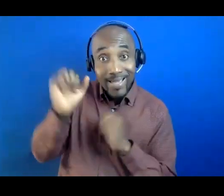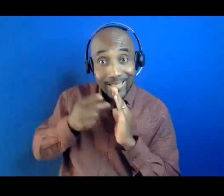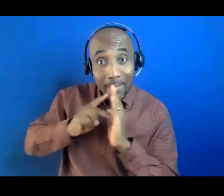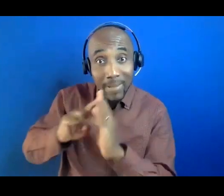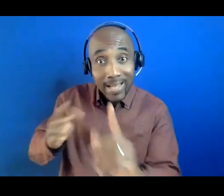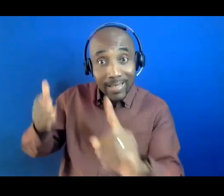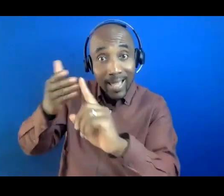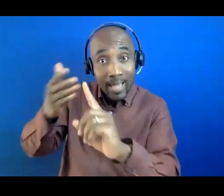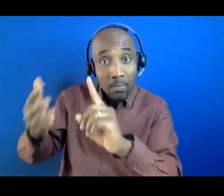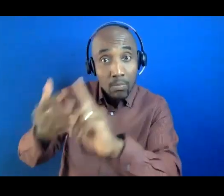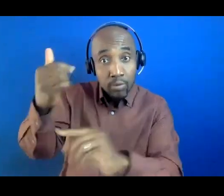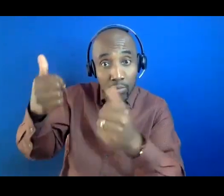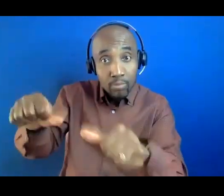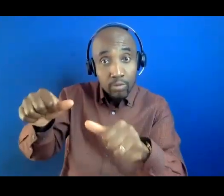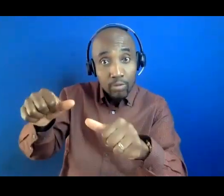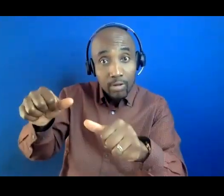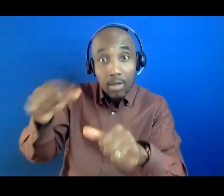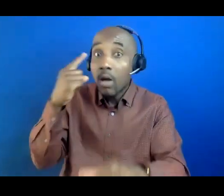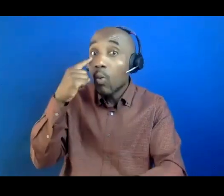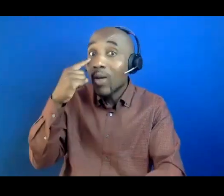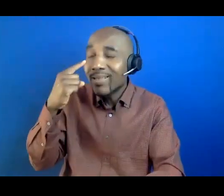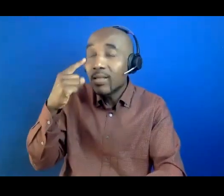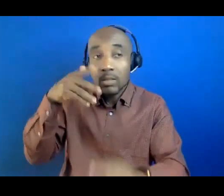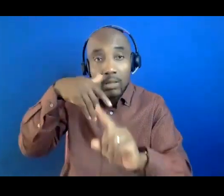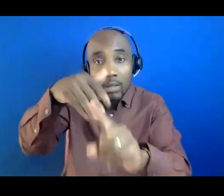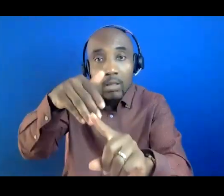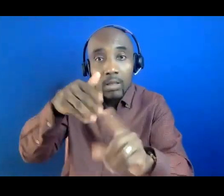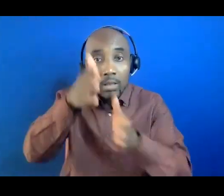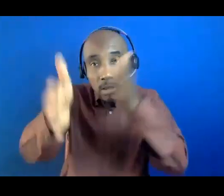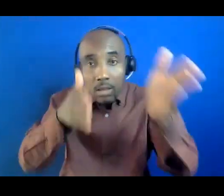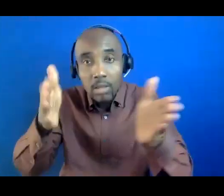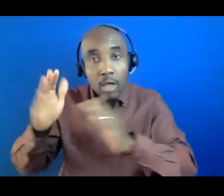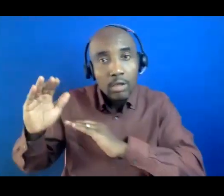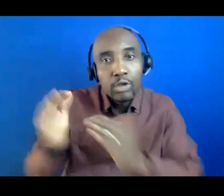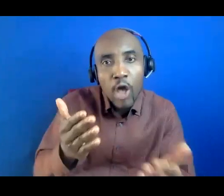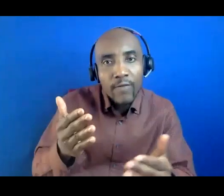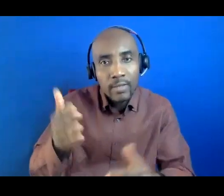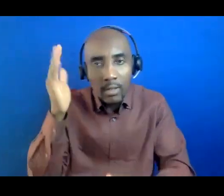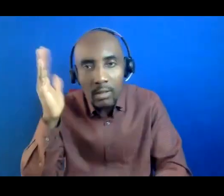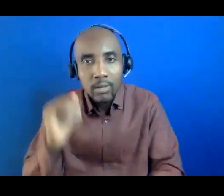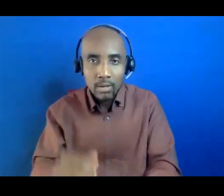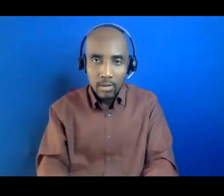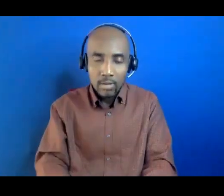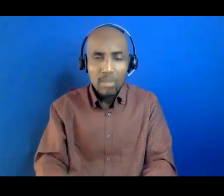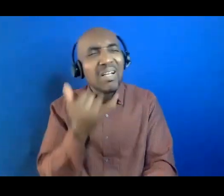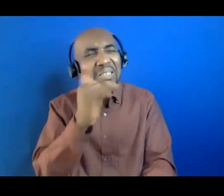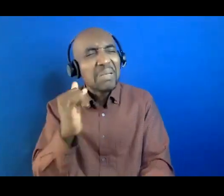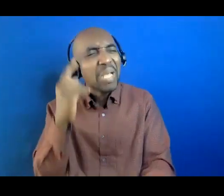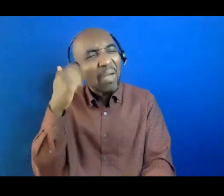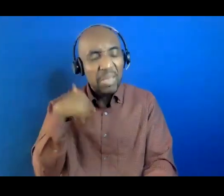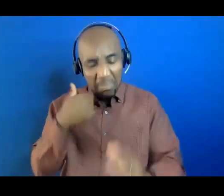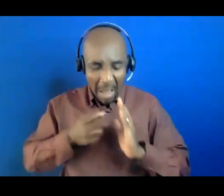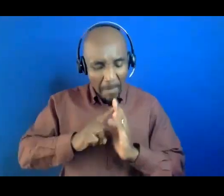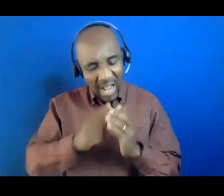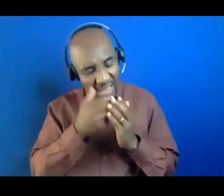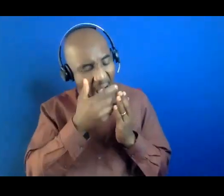purposes, to witness, to mission, and to service. Sometimes I think I have a lot of my own plans